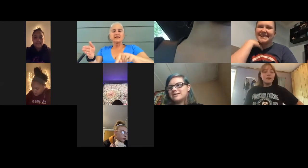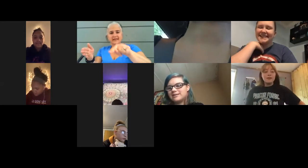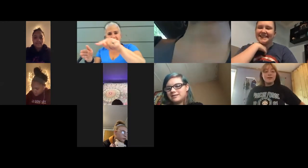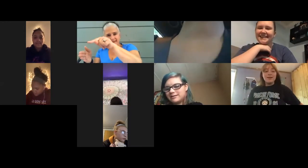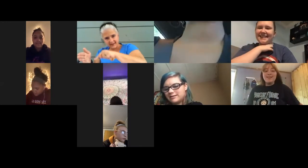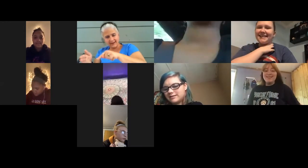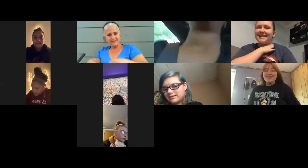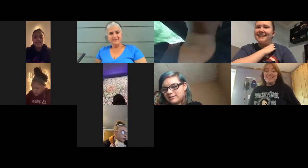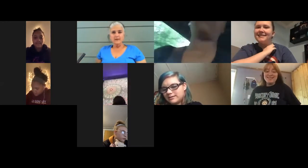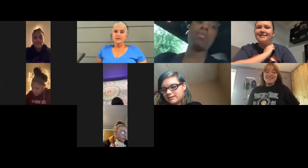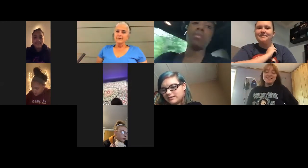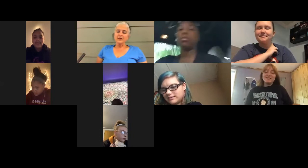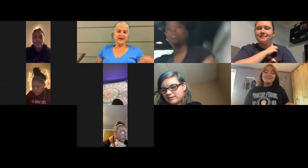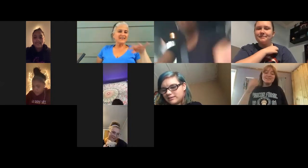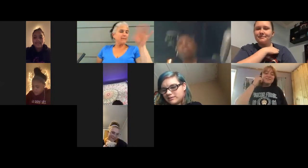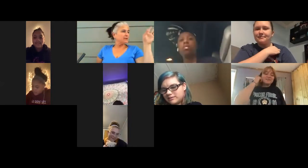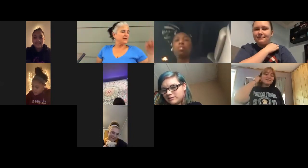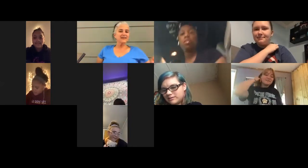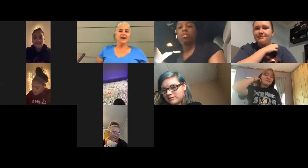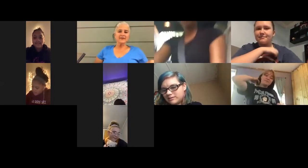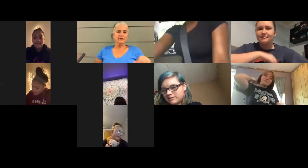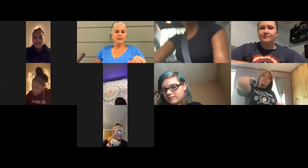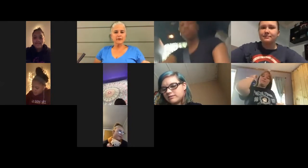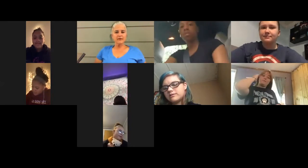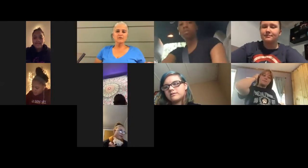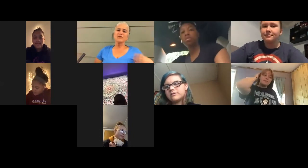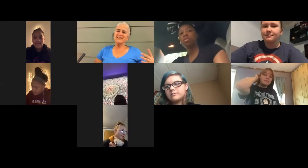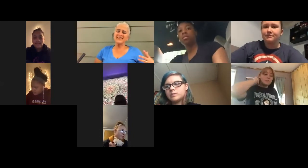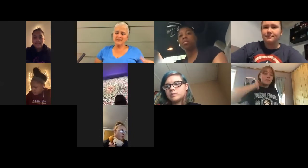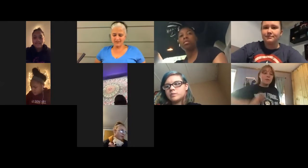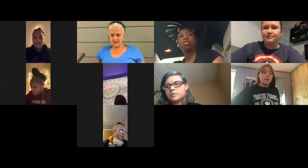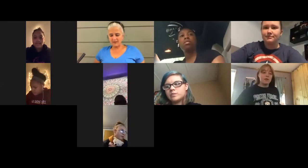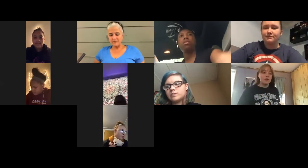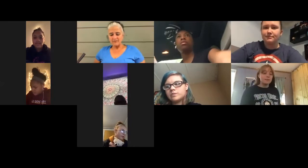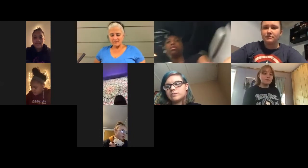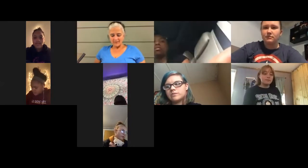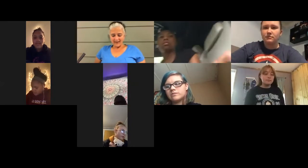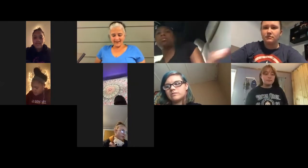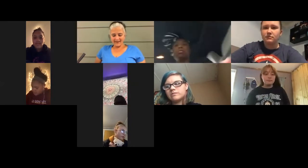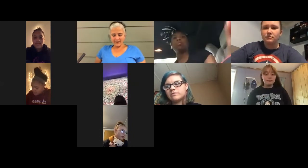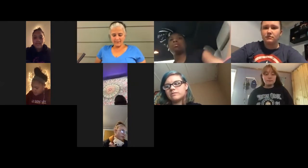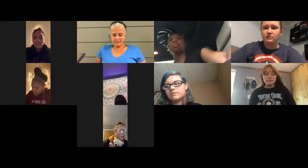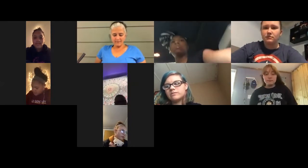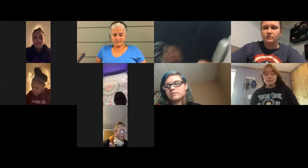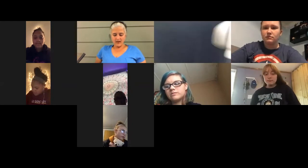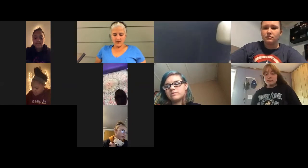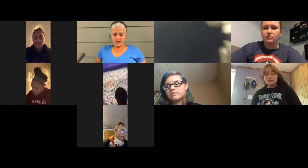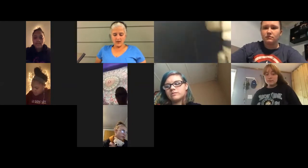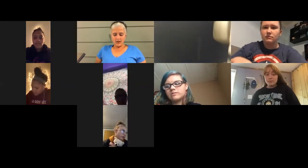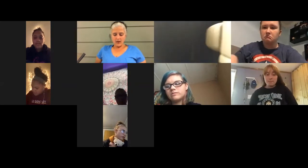And you hated that person who had a 9 in their number. You're like, really? Ugh.